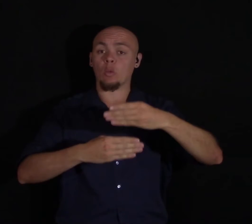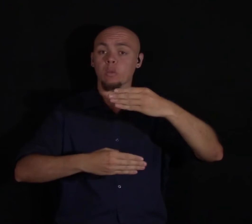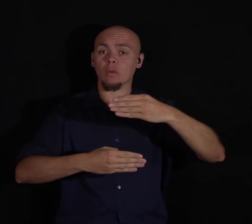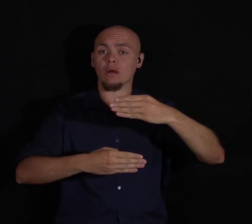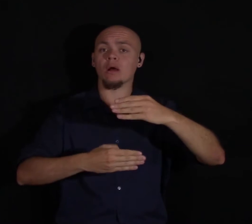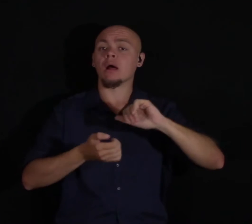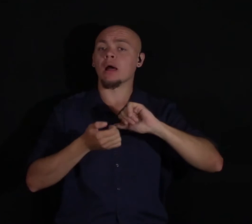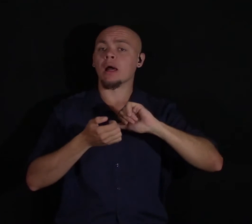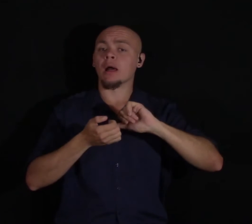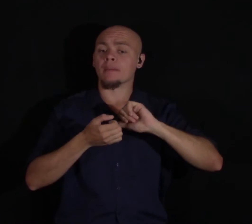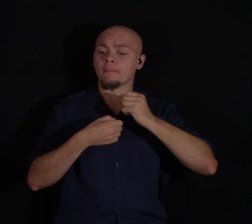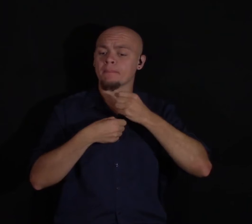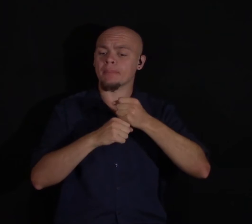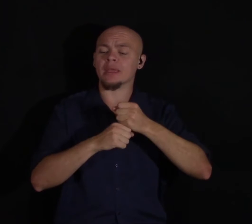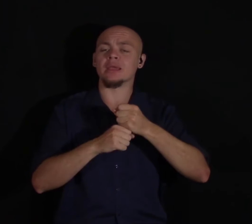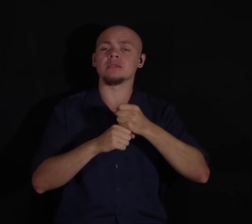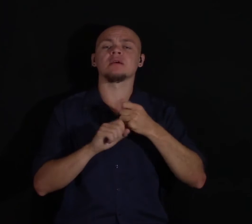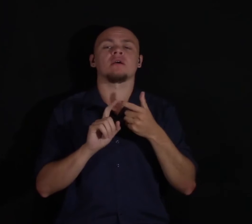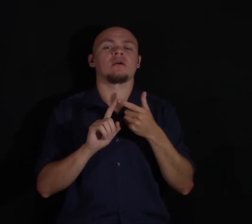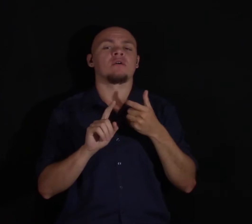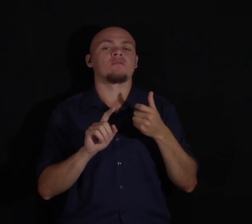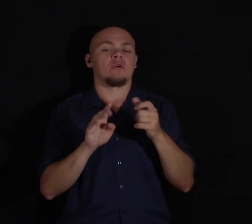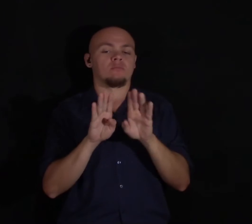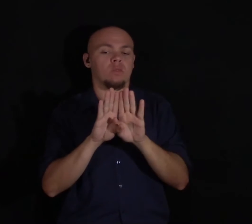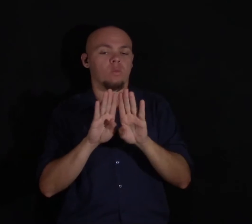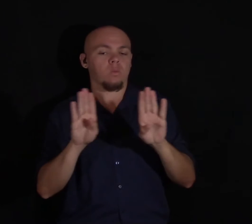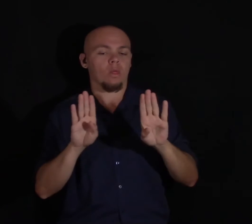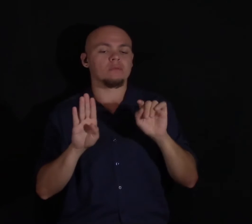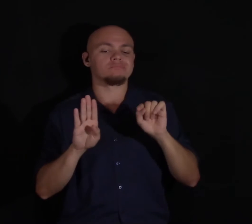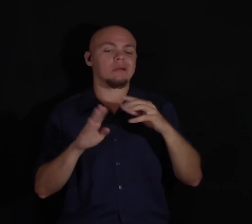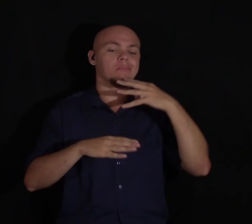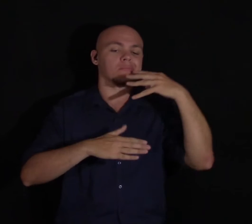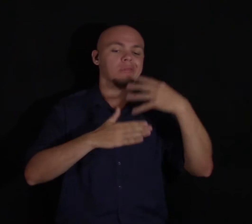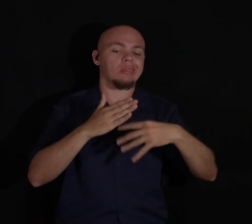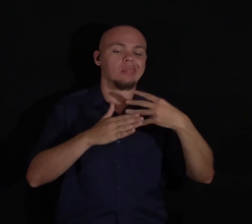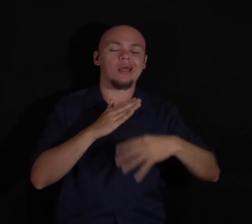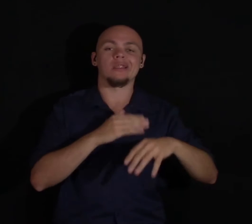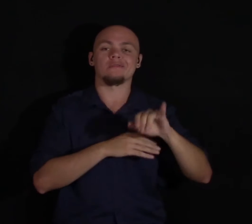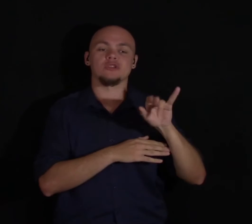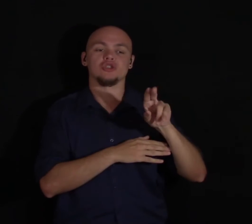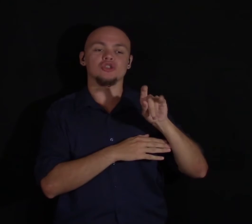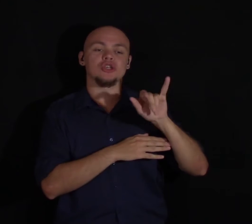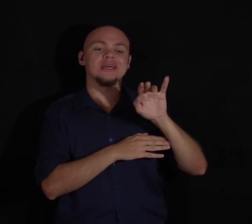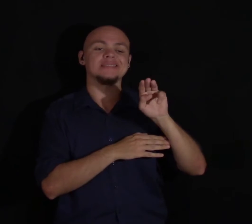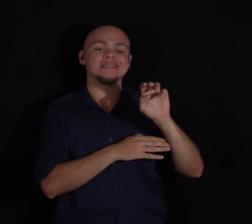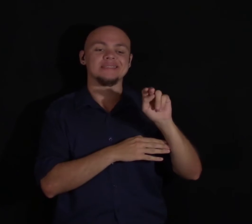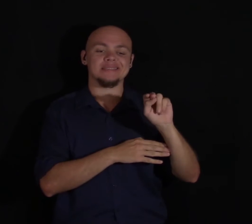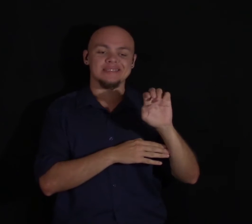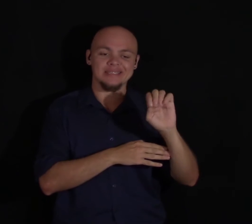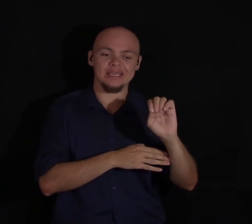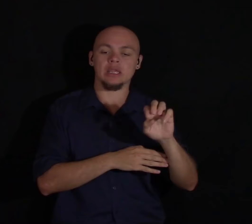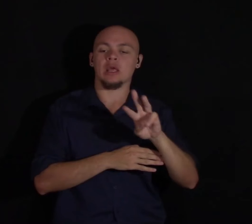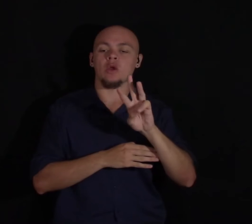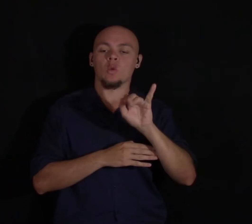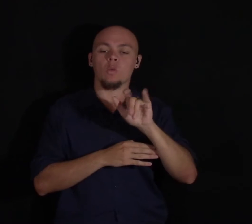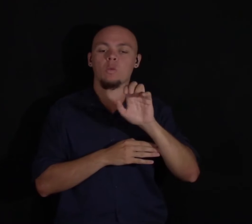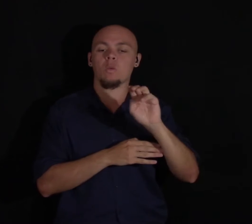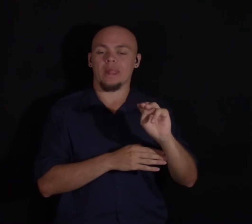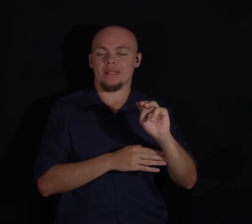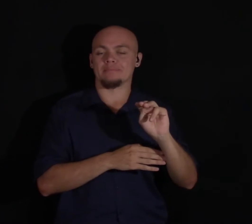and Justine, and to reflect on the events connected with these names filled my soul with anguish.